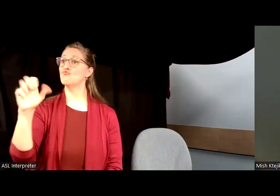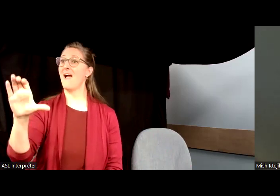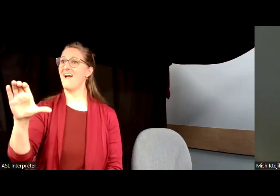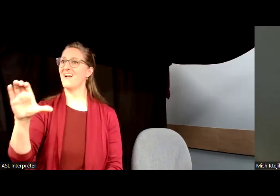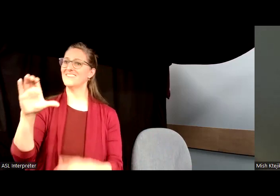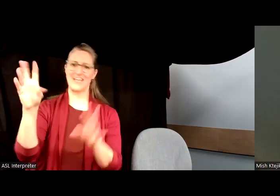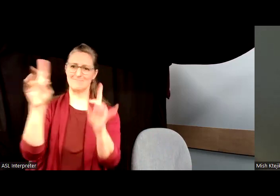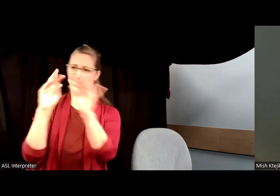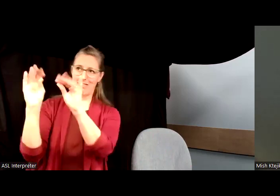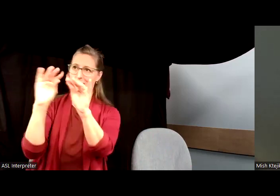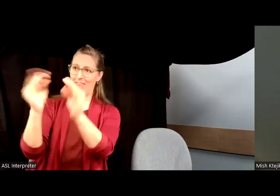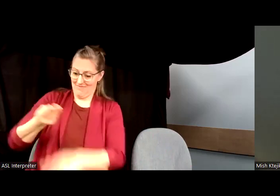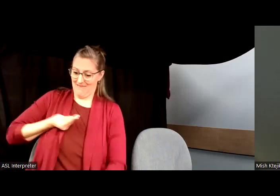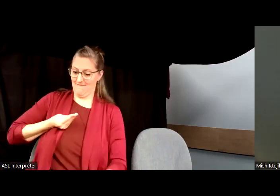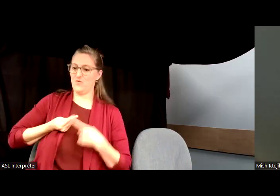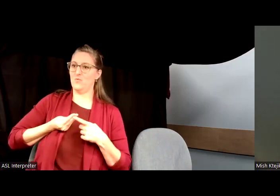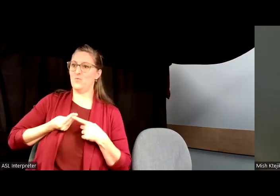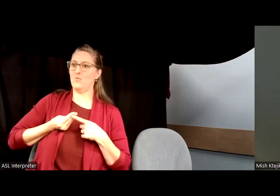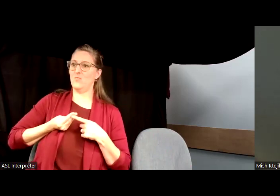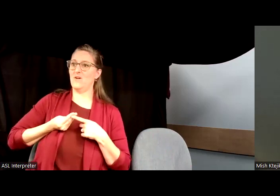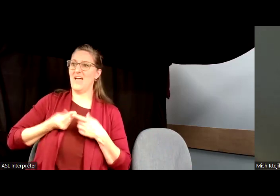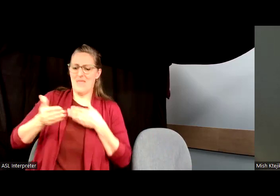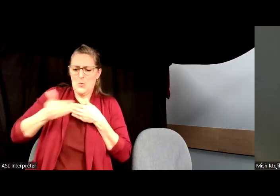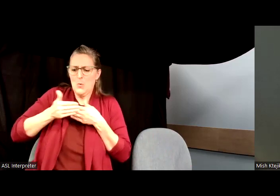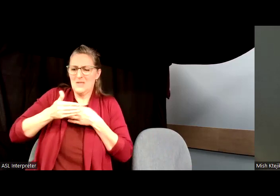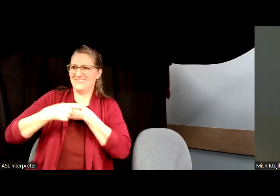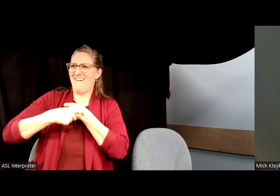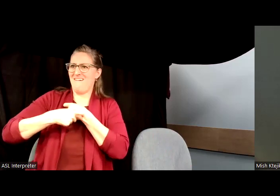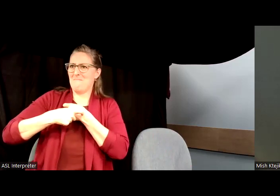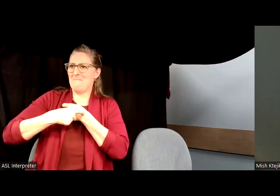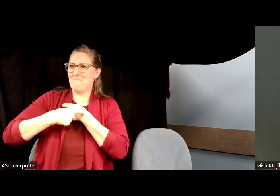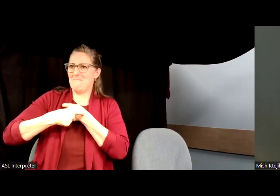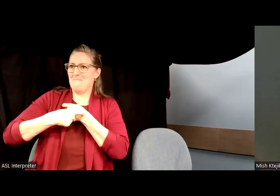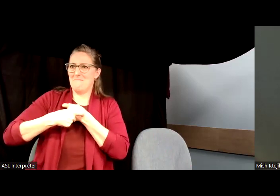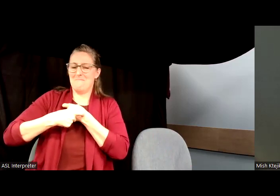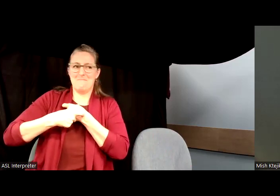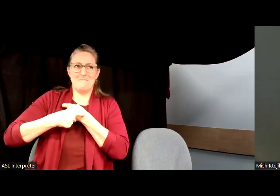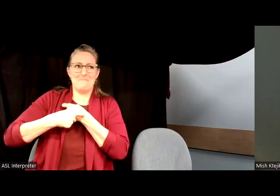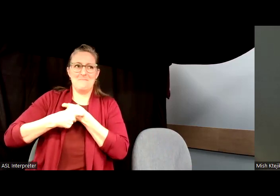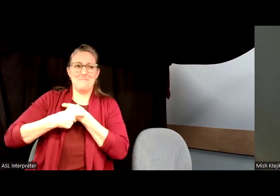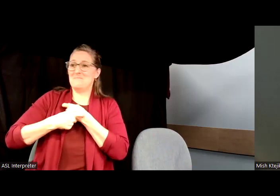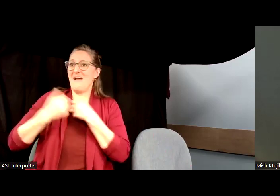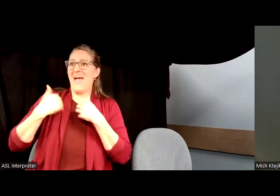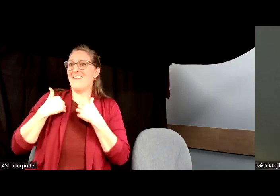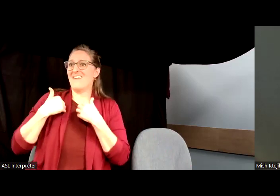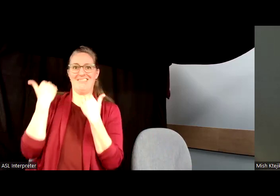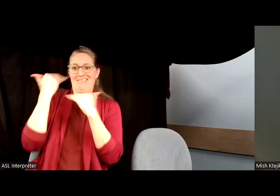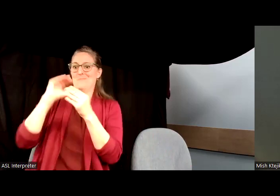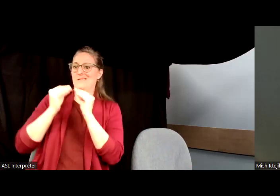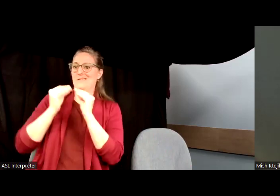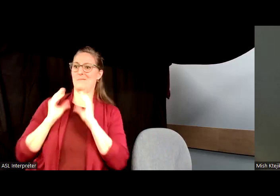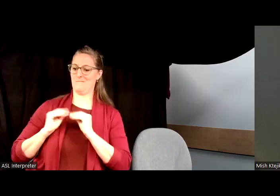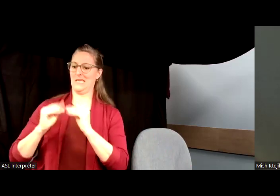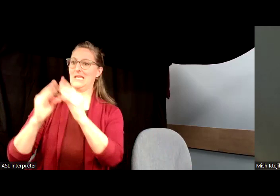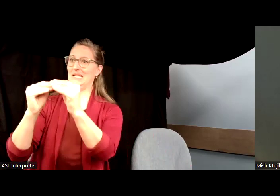you within a shortened amount of time, because you can only hold so many meetings to get